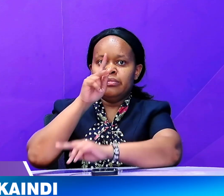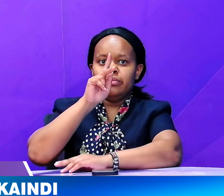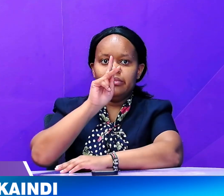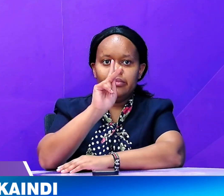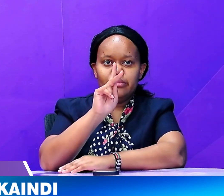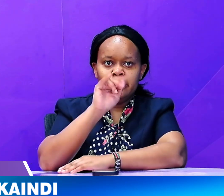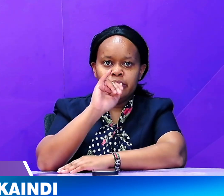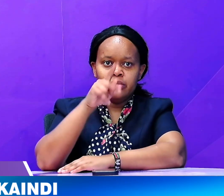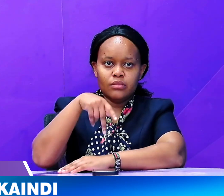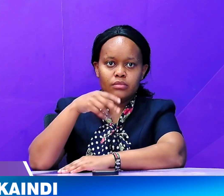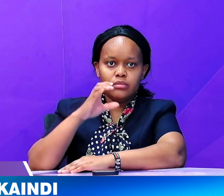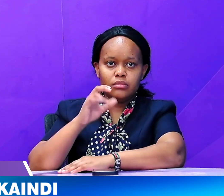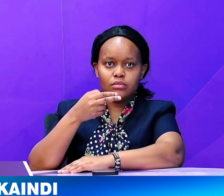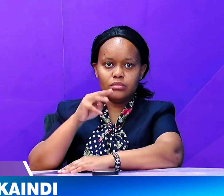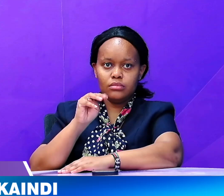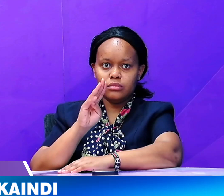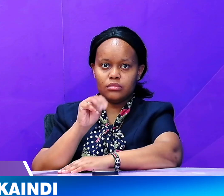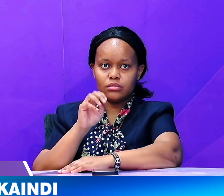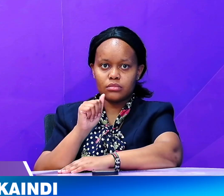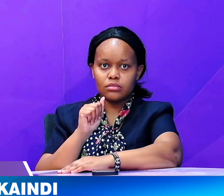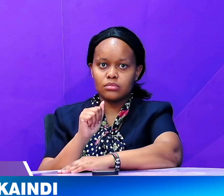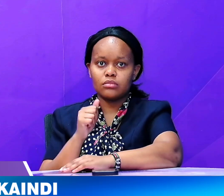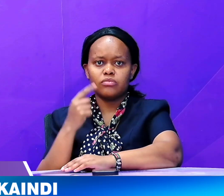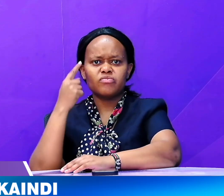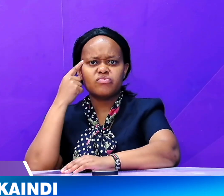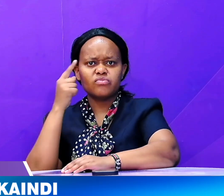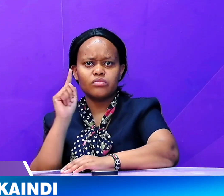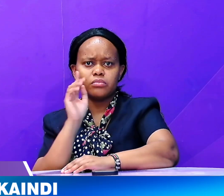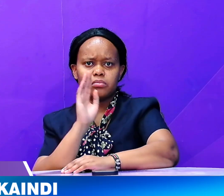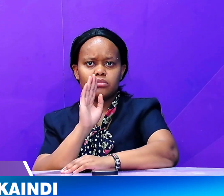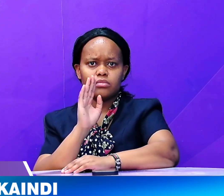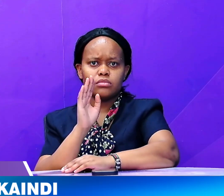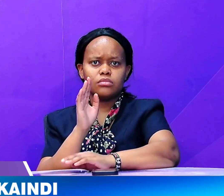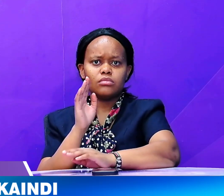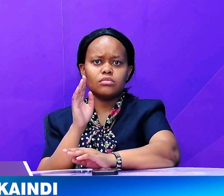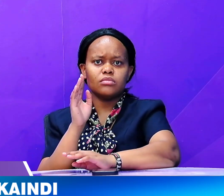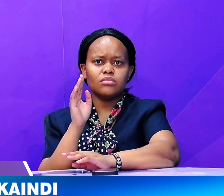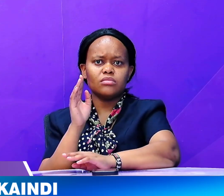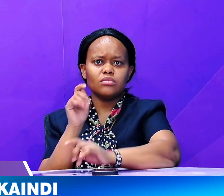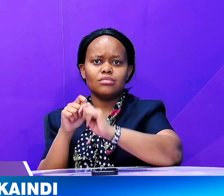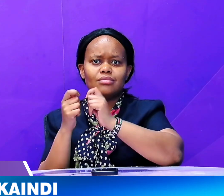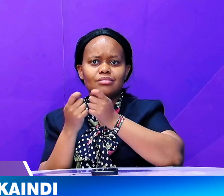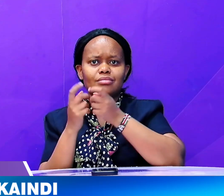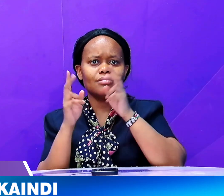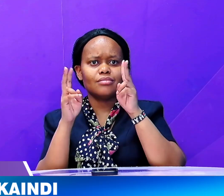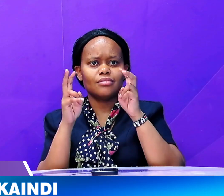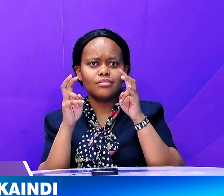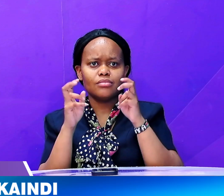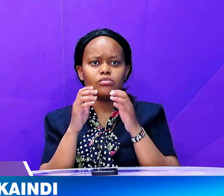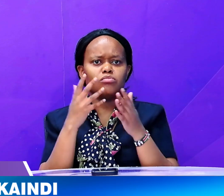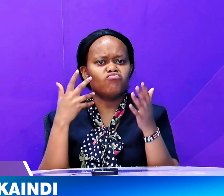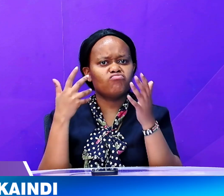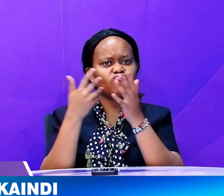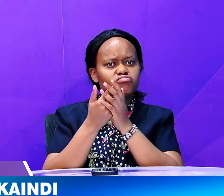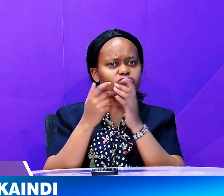Cabinet Secretary Kipchumba Murkomen for his remark on bail terms issued to